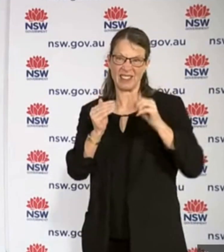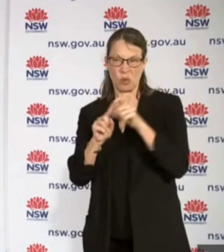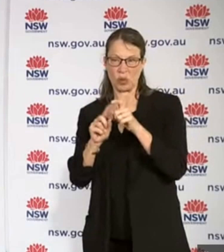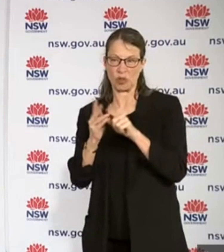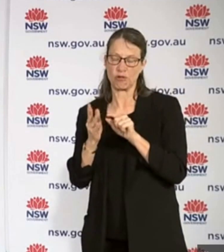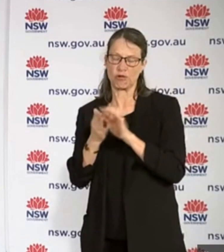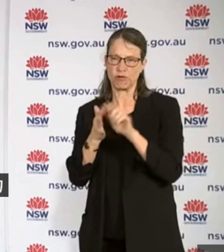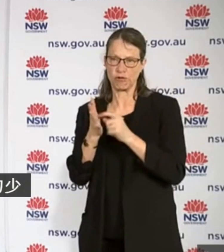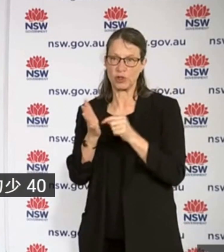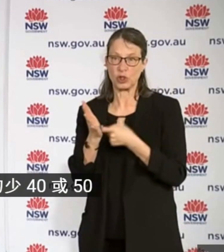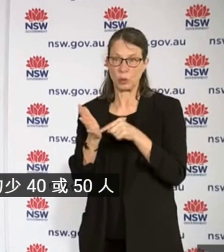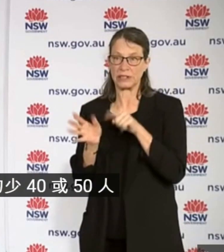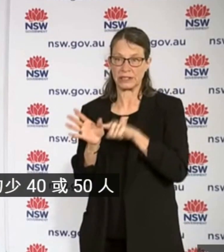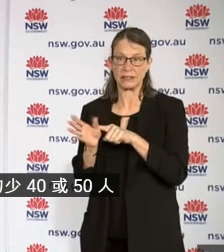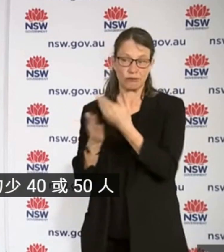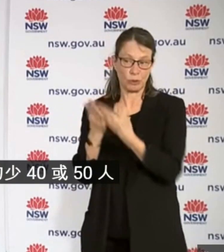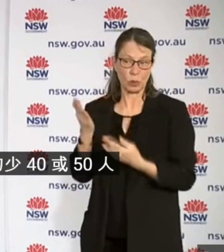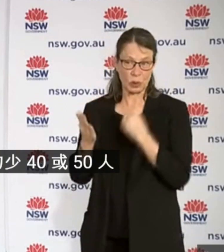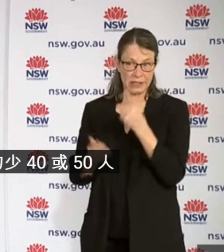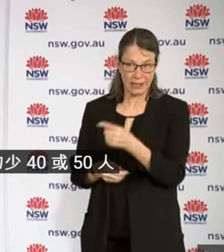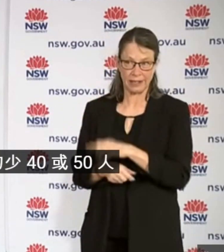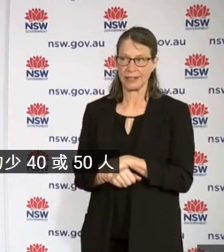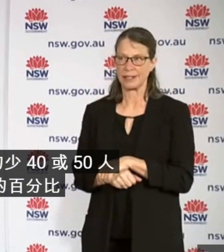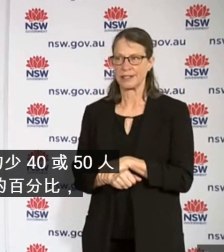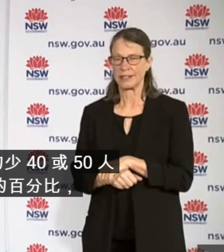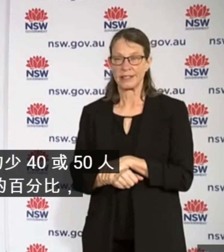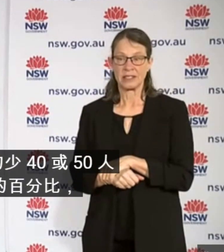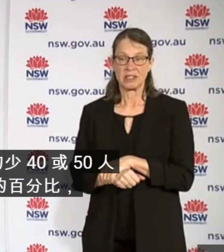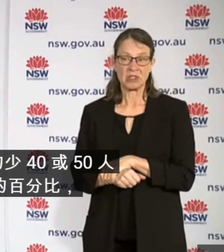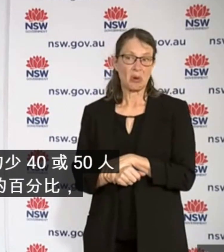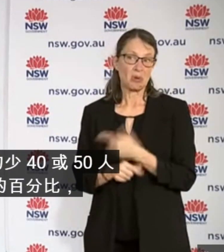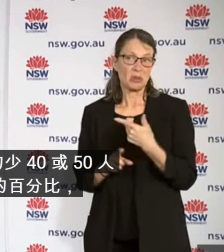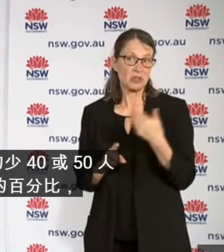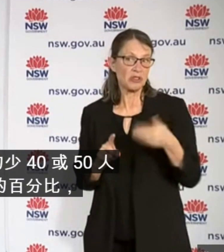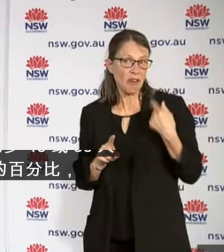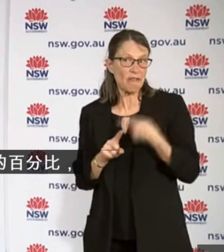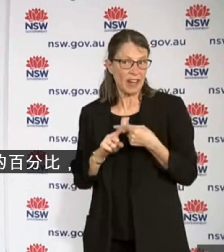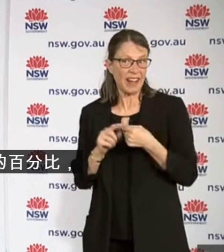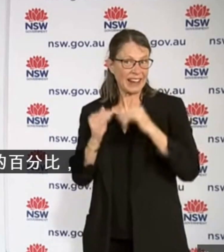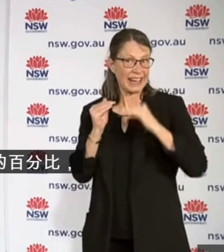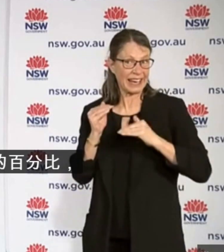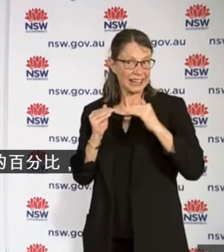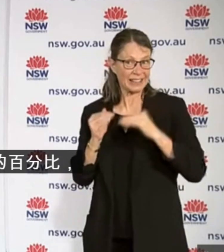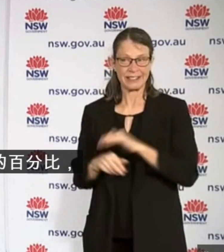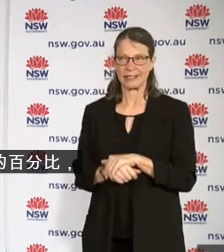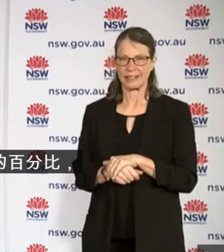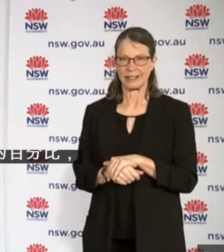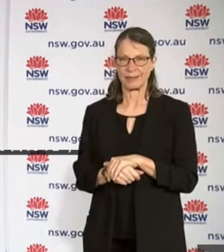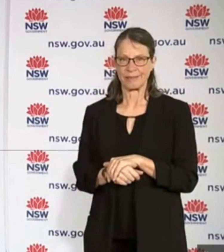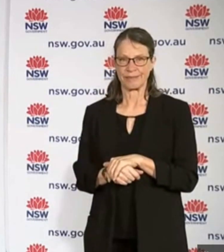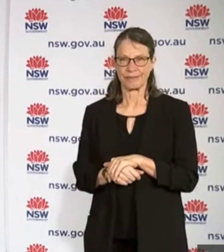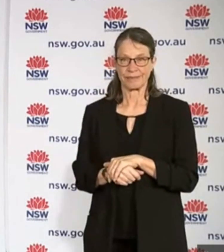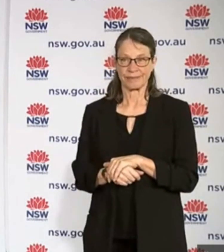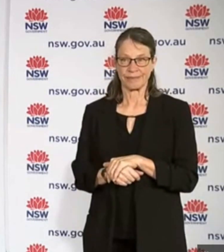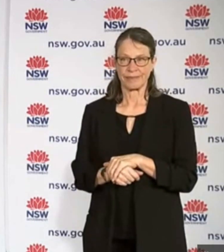or 50 less people in ICU than we anticipated, so overall that's a huge percentage. I'm not suggesting that October is going to be